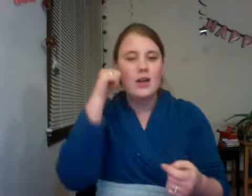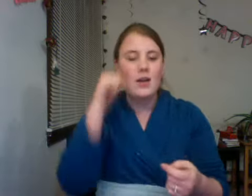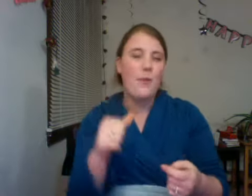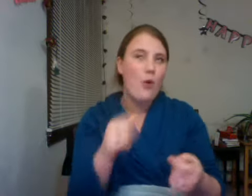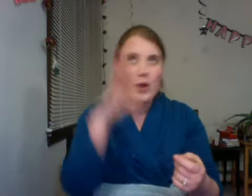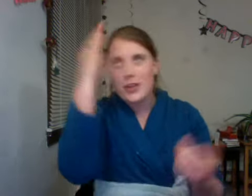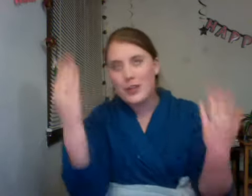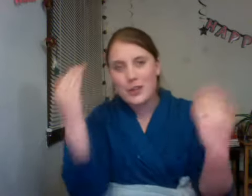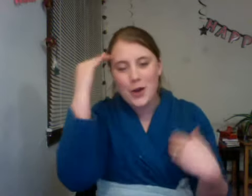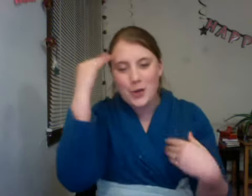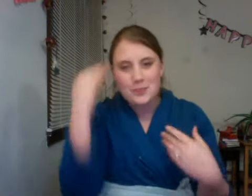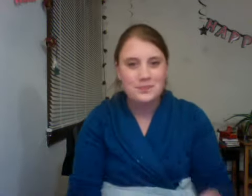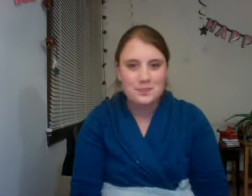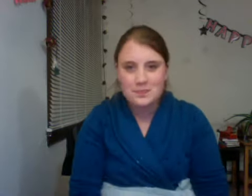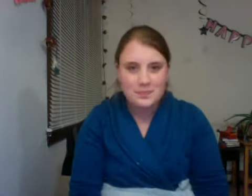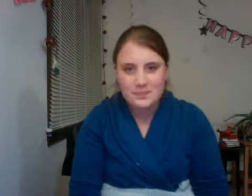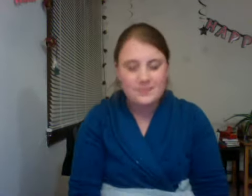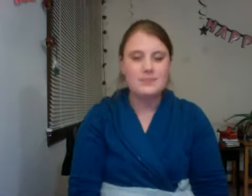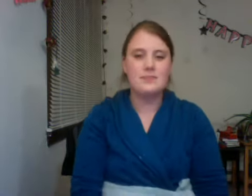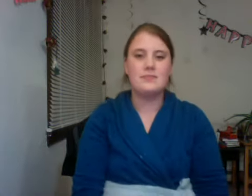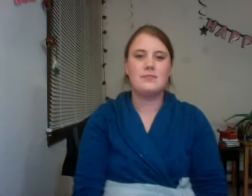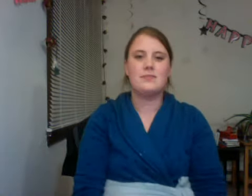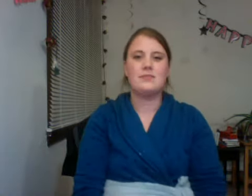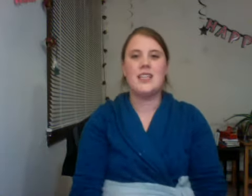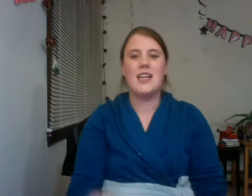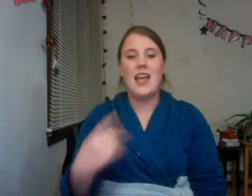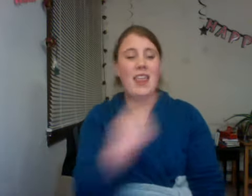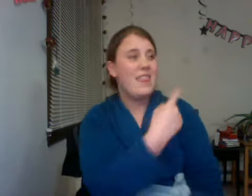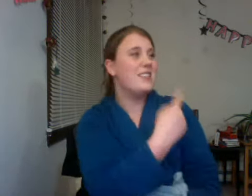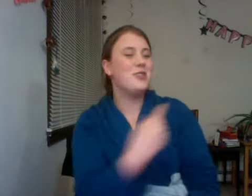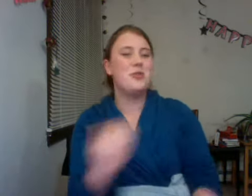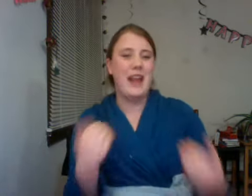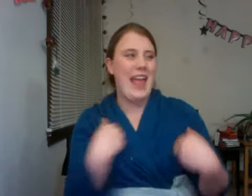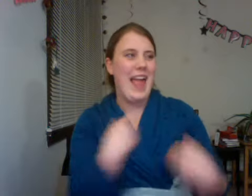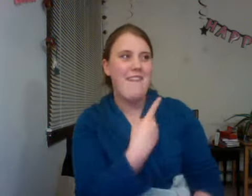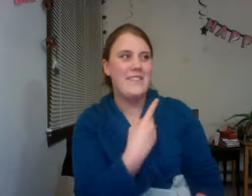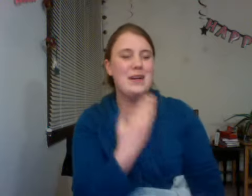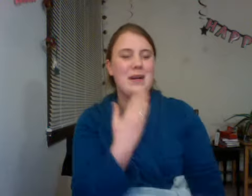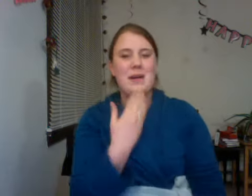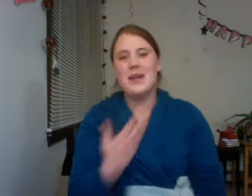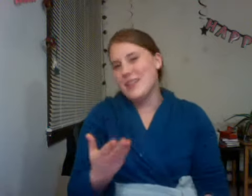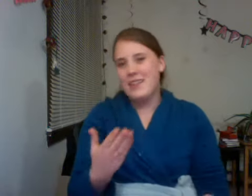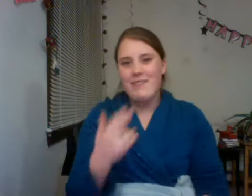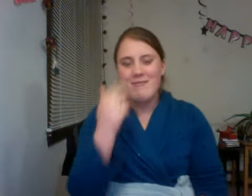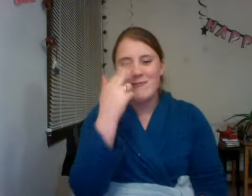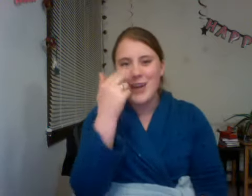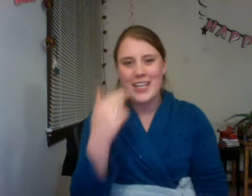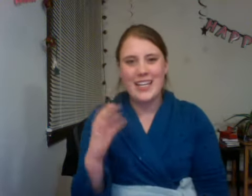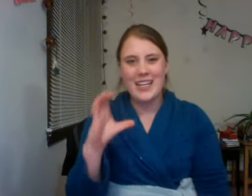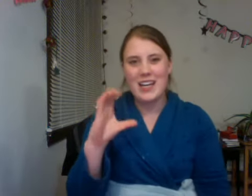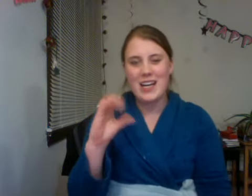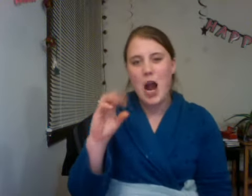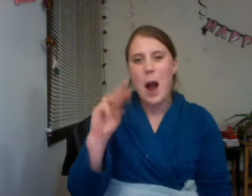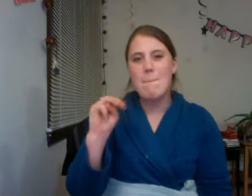lolcats. But nonetheless, it's so appreciative, so thankful,